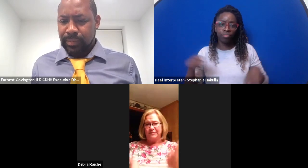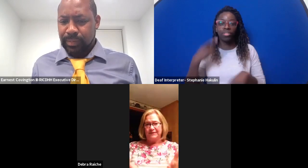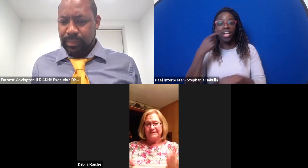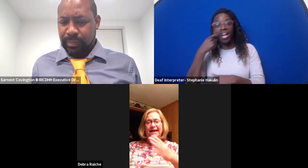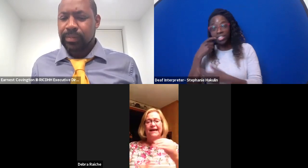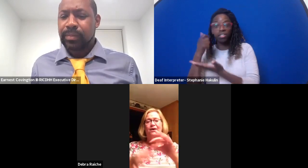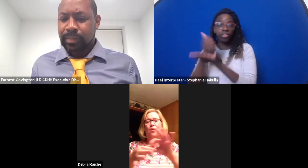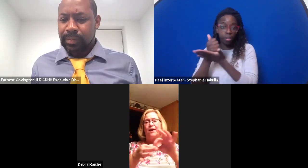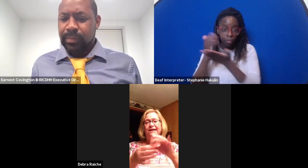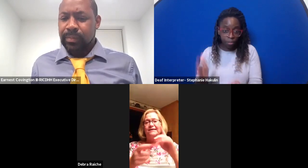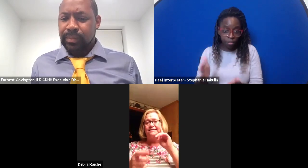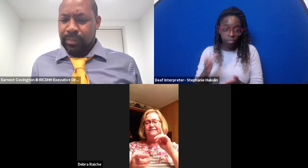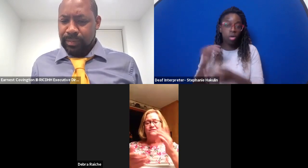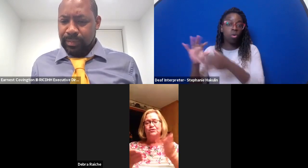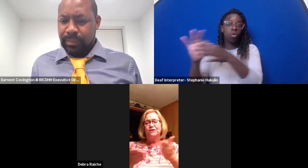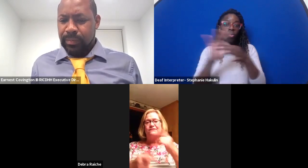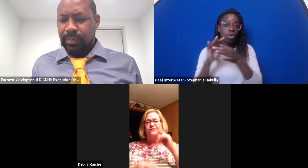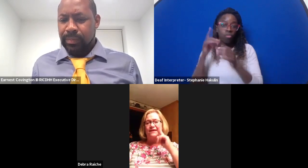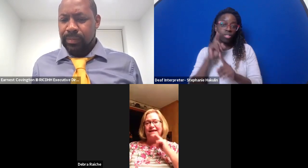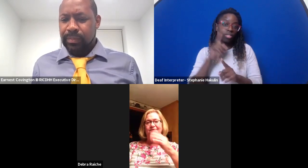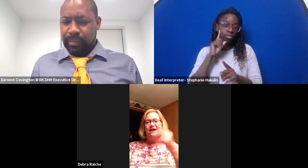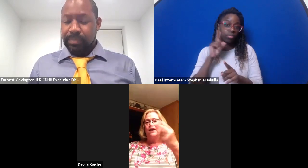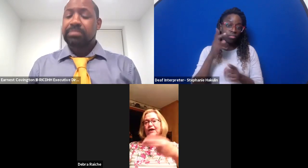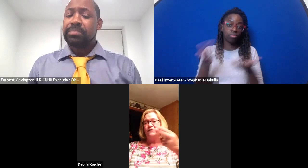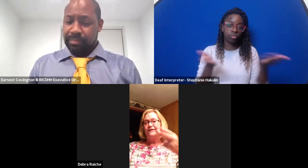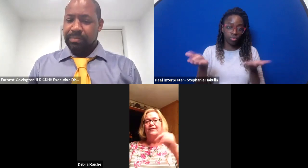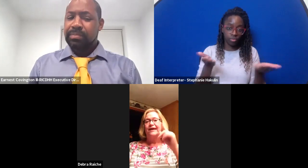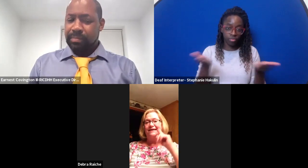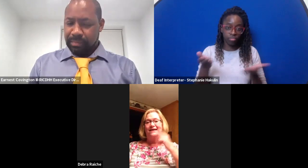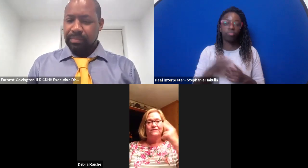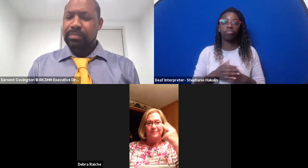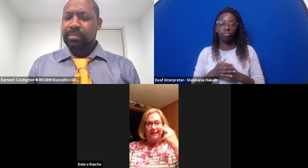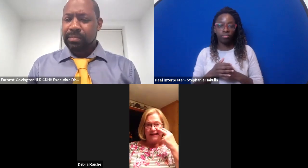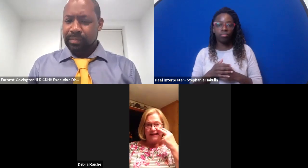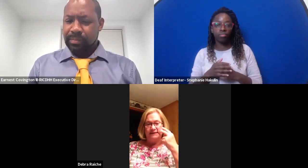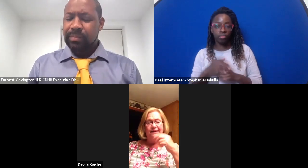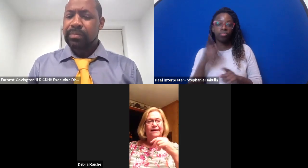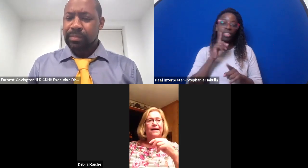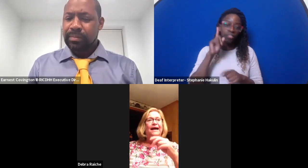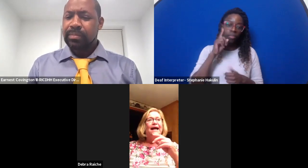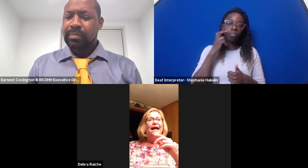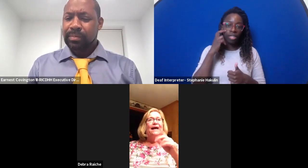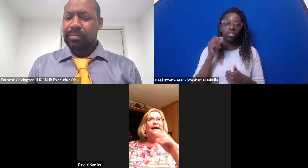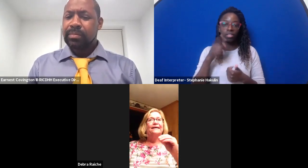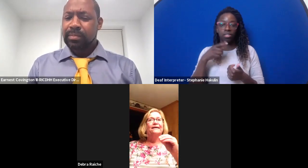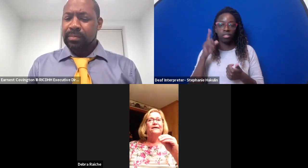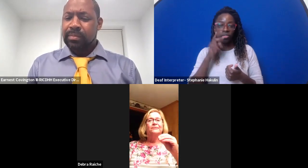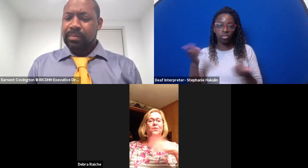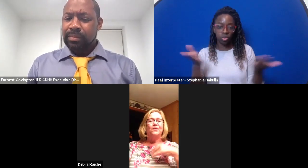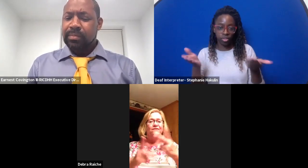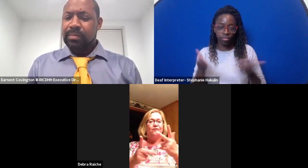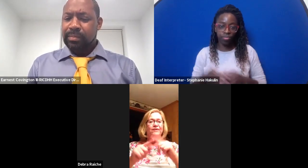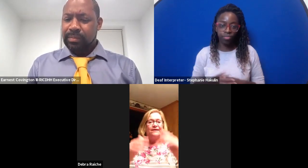services. And we also have the coordinator for services for deaf and hard of hearing and